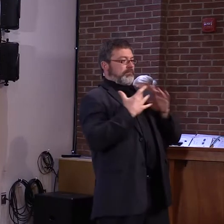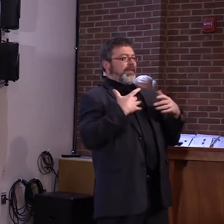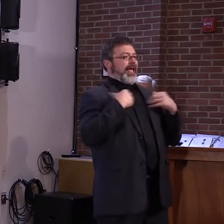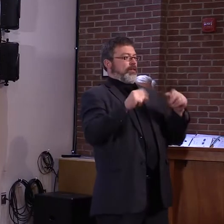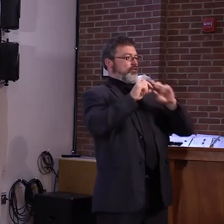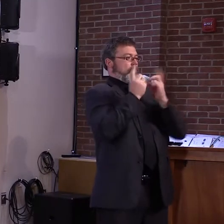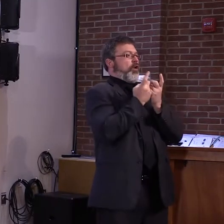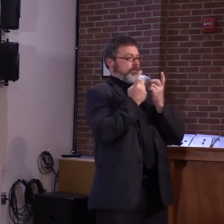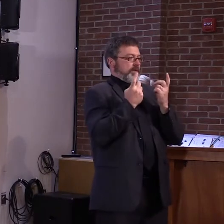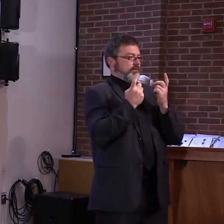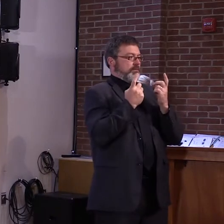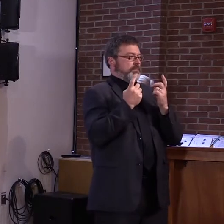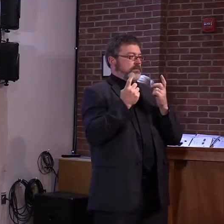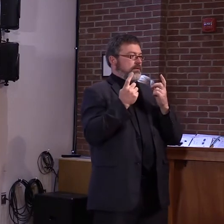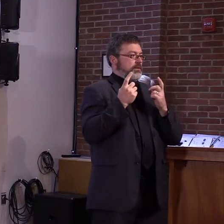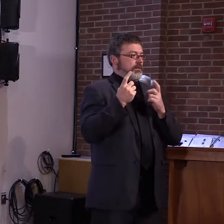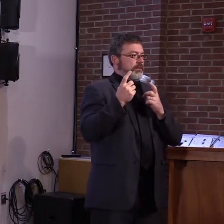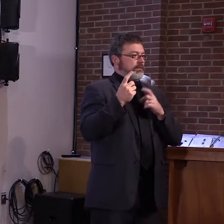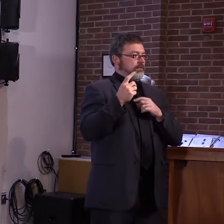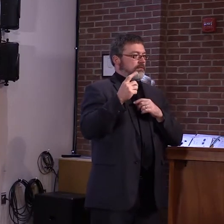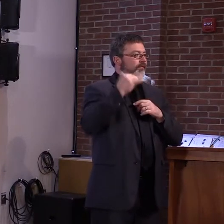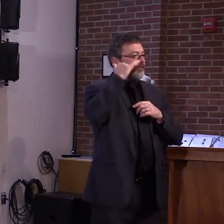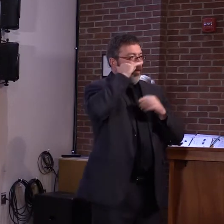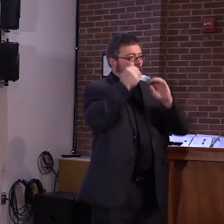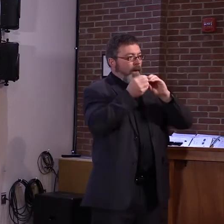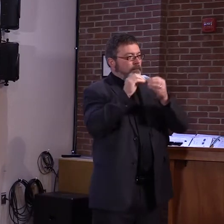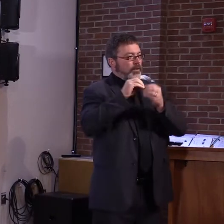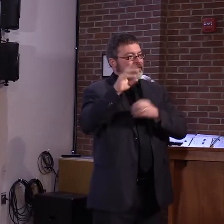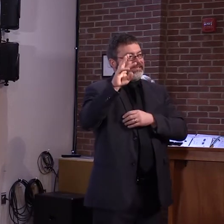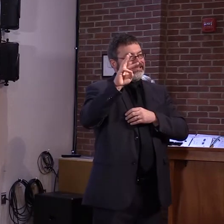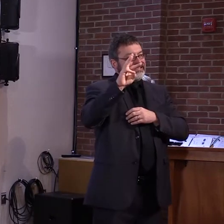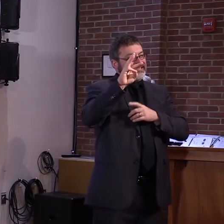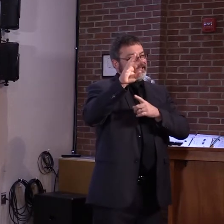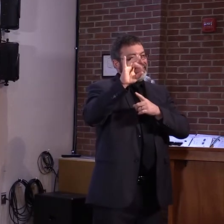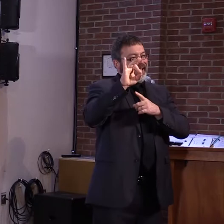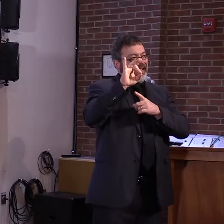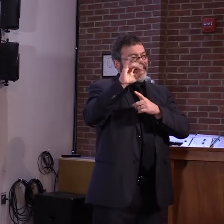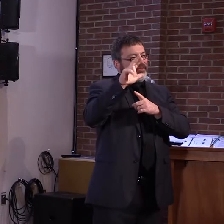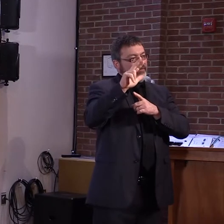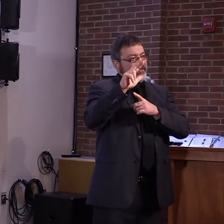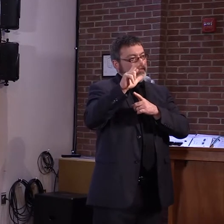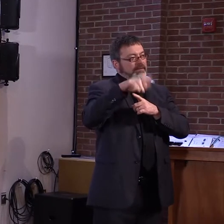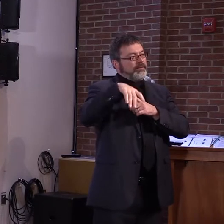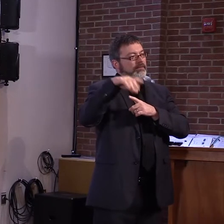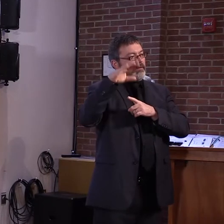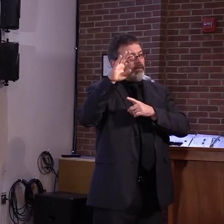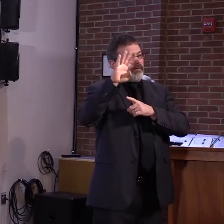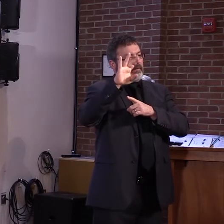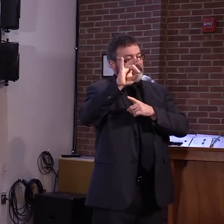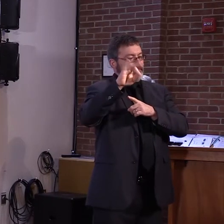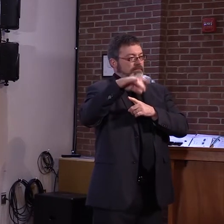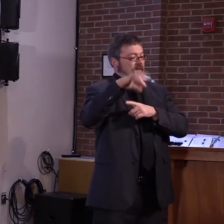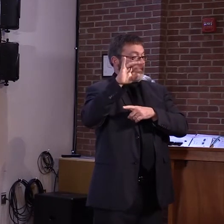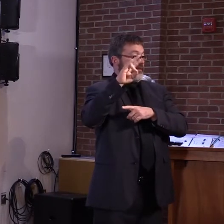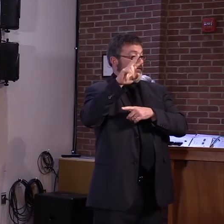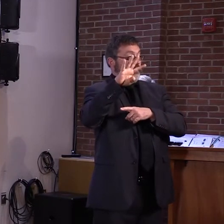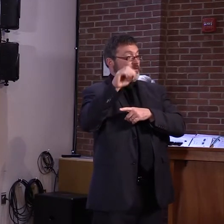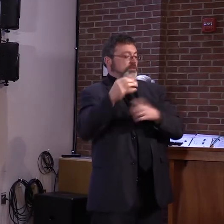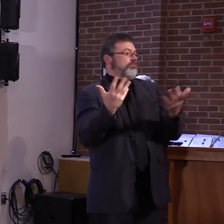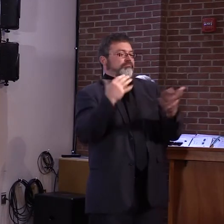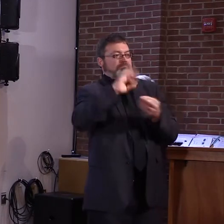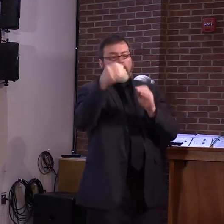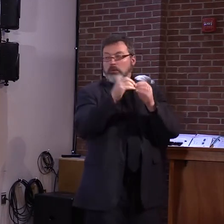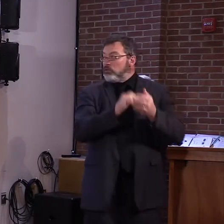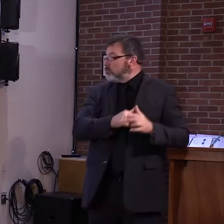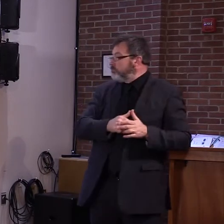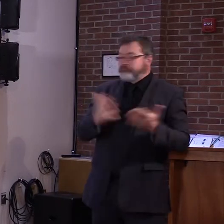863-7240 and encourage anyone who tests positive to get in touch with us as well. All this will help ensure we can do the